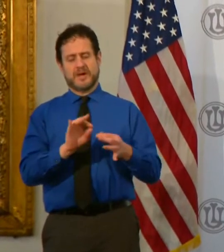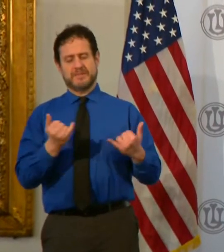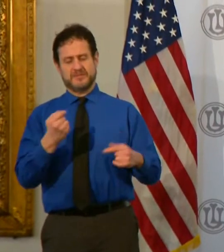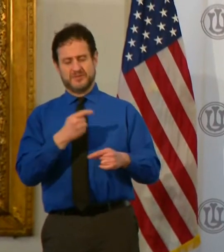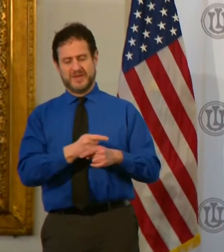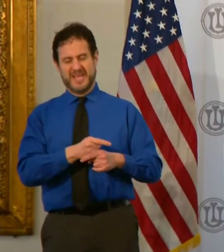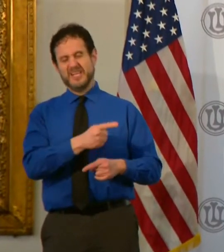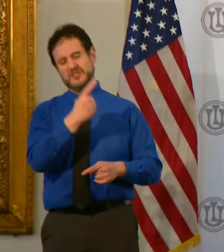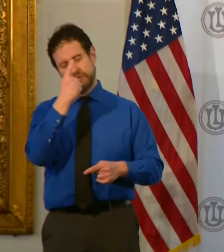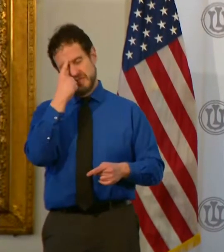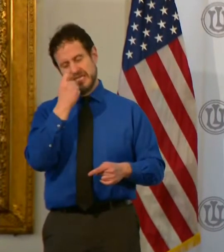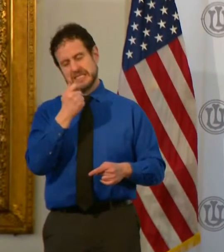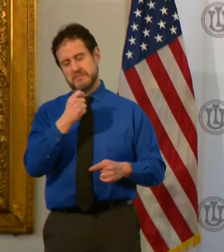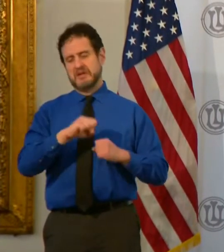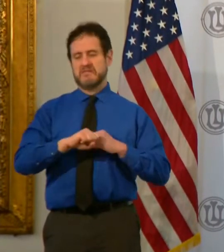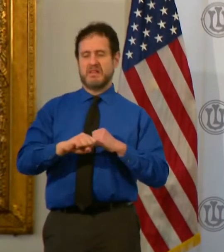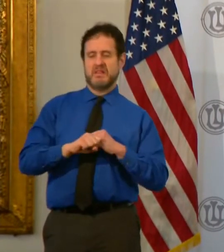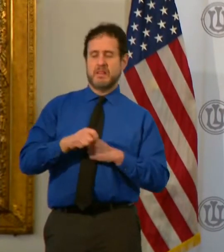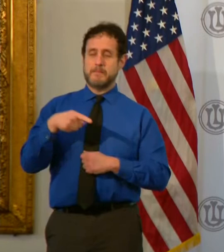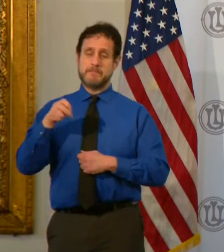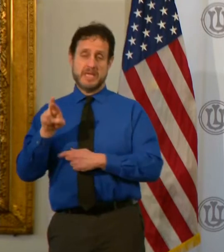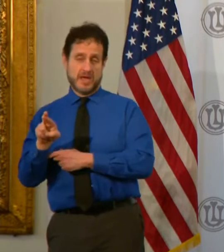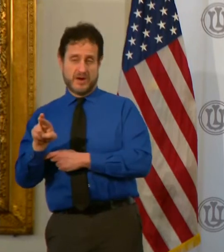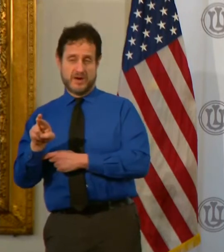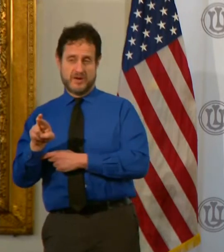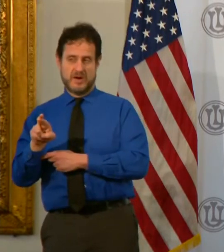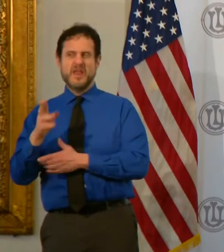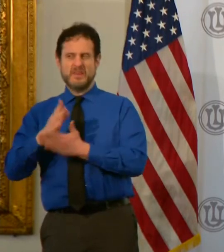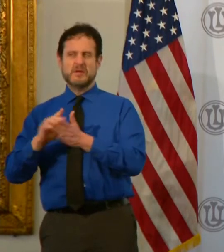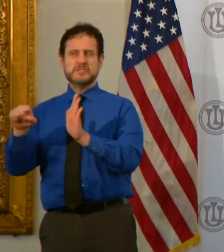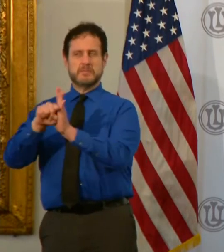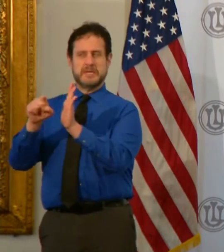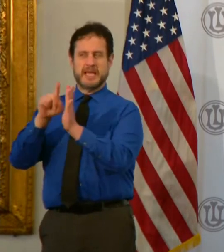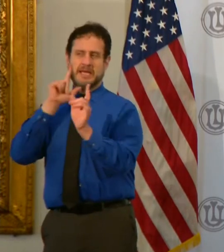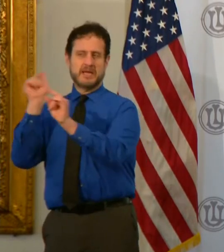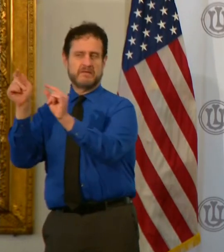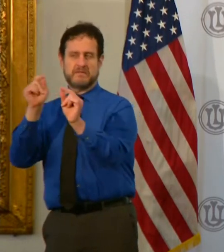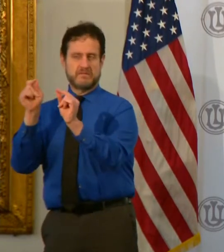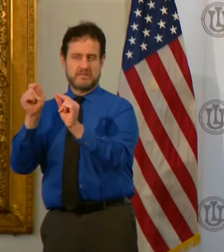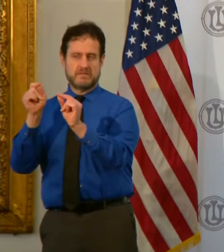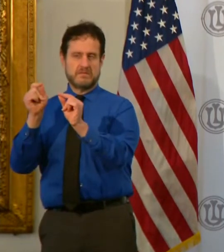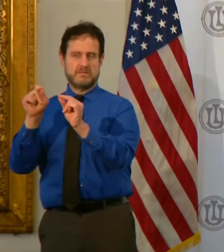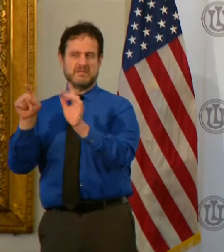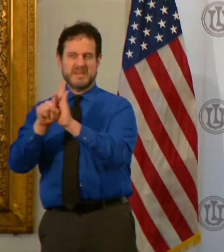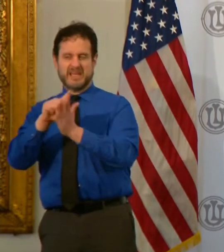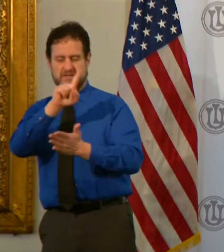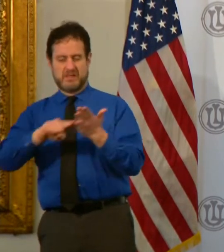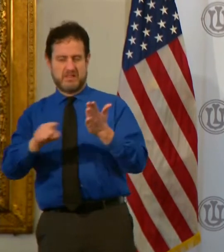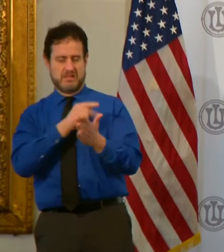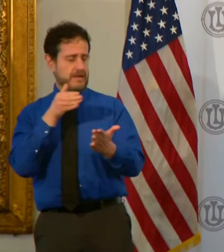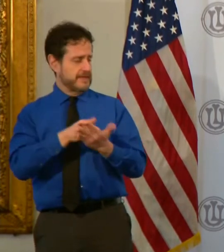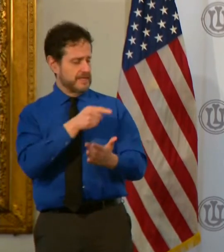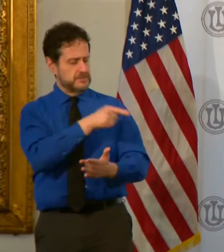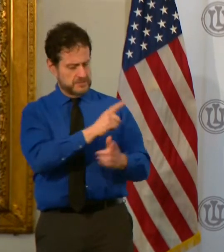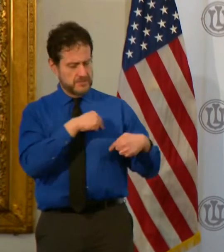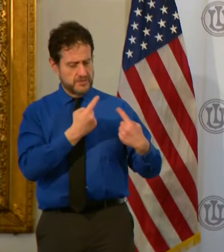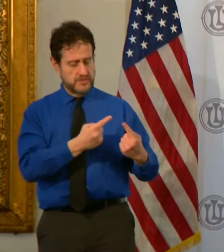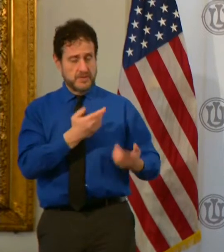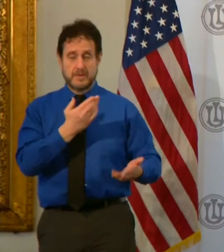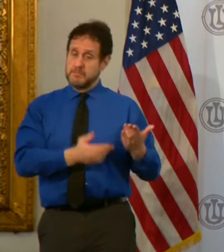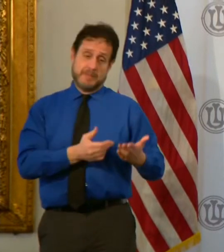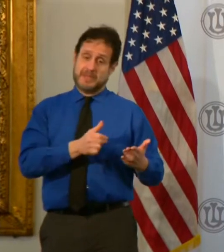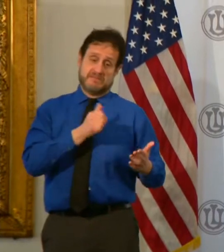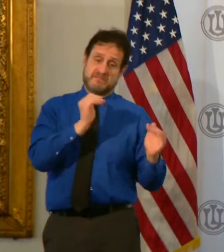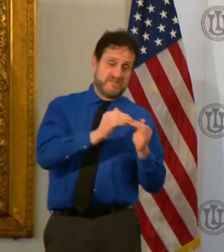relations attempt to change the negative narrative that it has been directed at you? Maybe not fairly, but